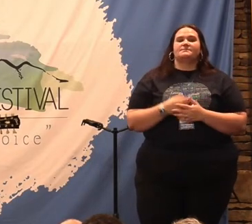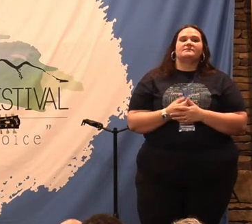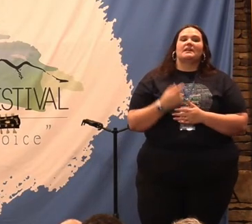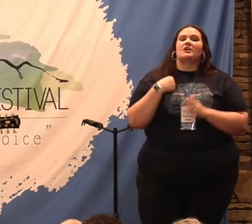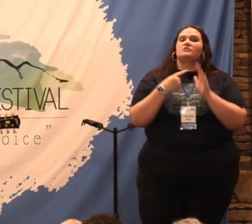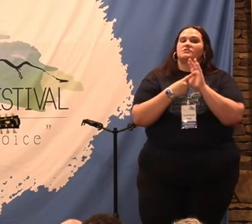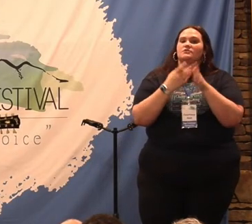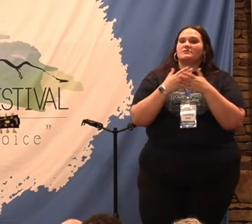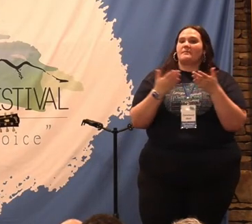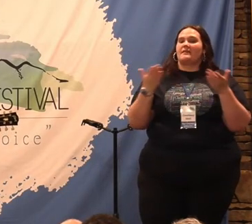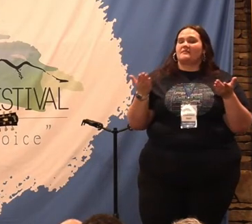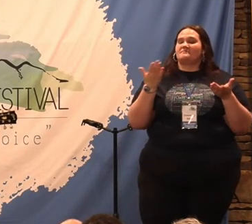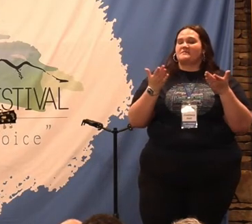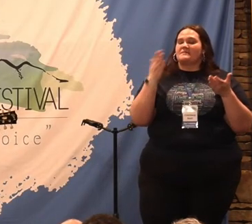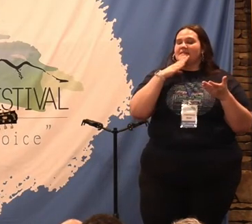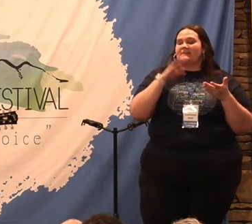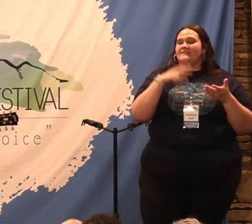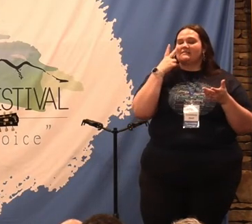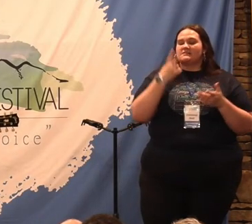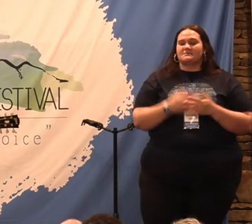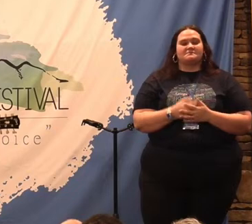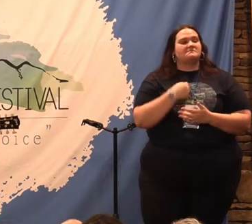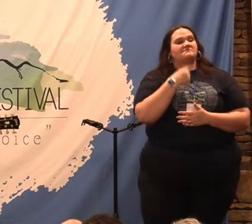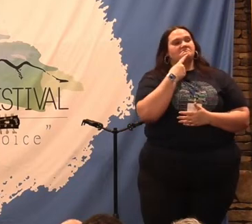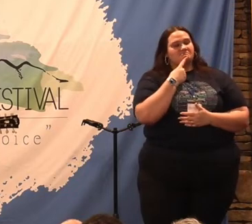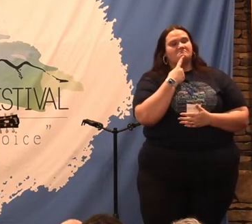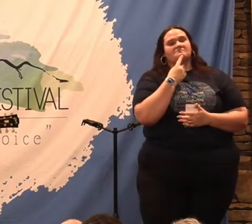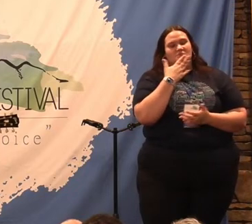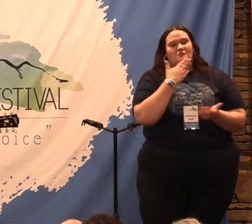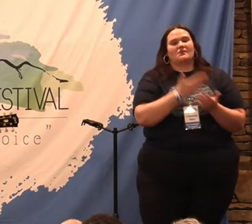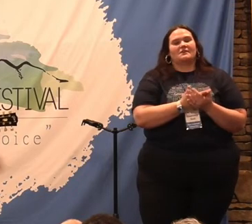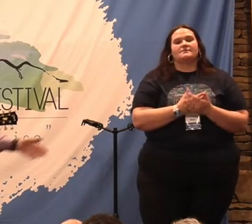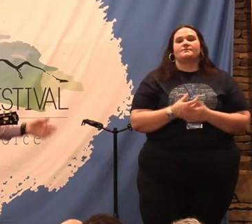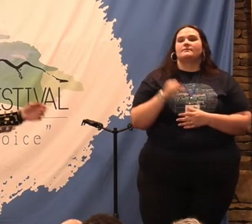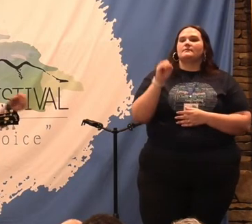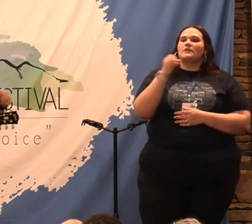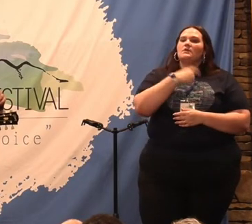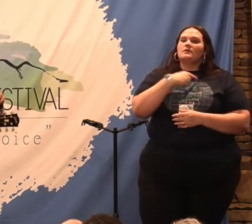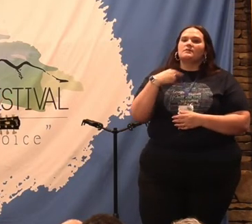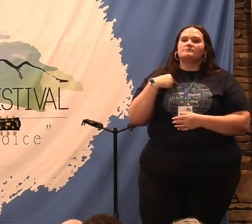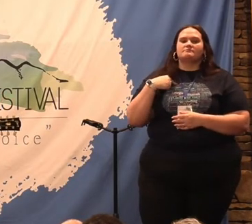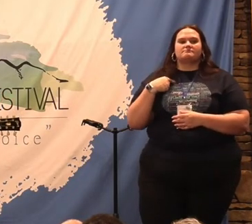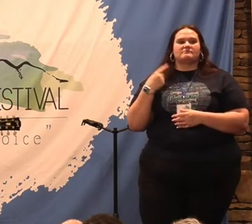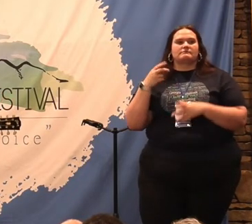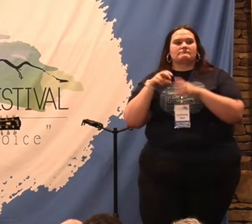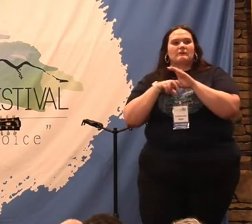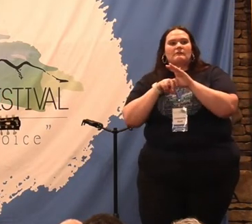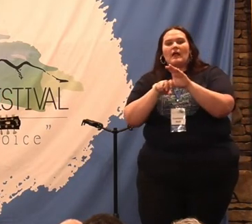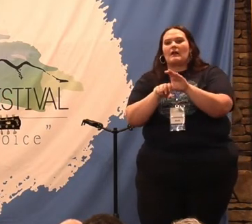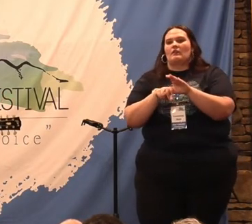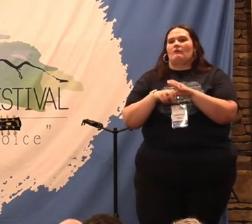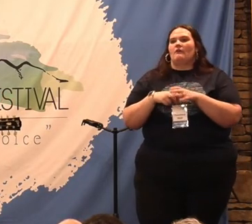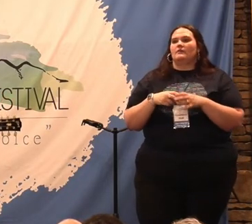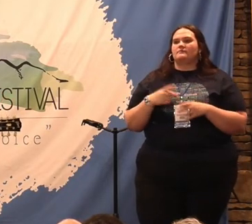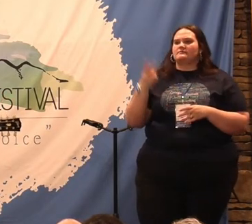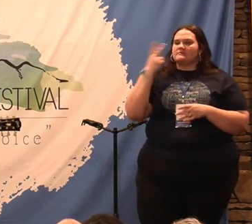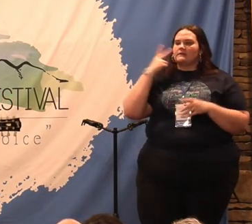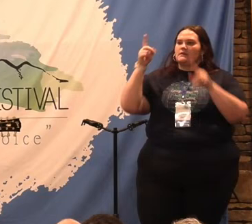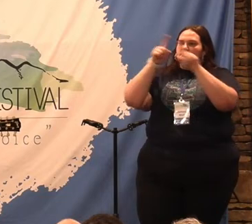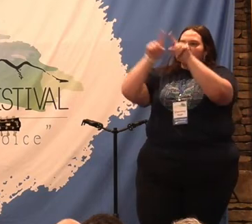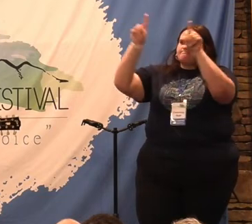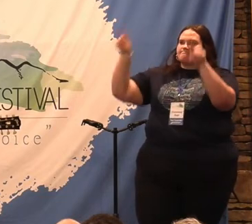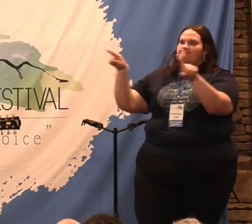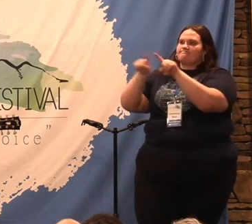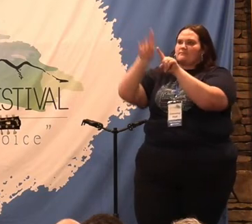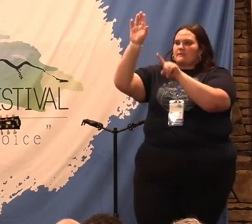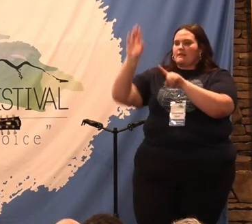seen. I said, good. So we're riding along, we come around the corner, and there's a billboard on the side of a mountain that's